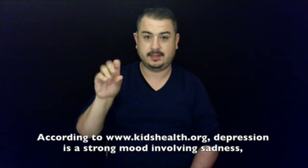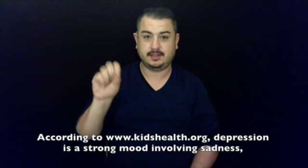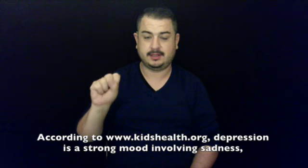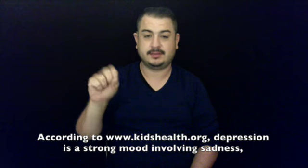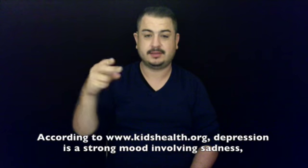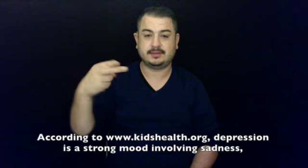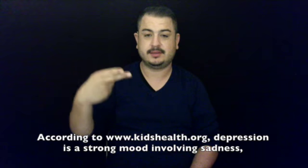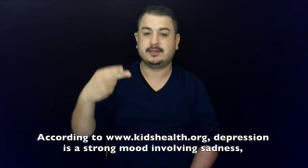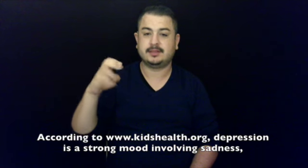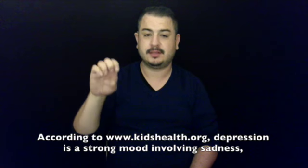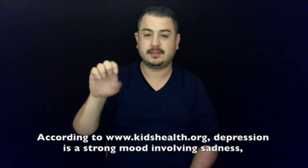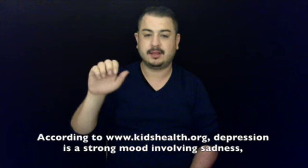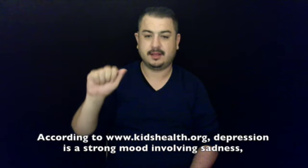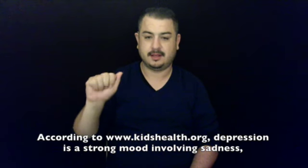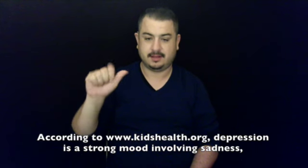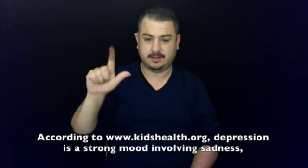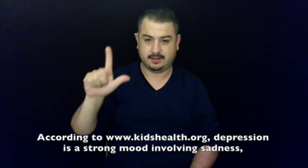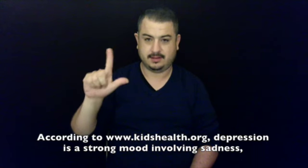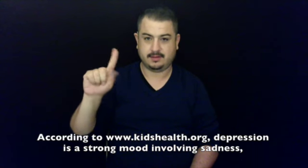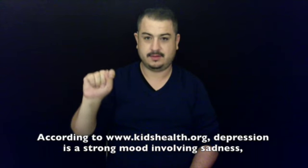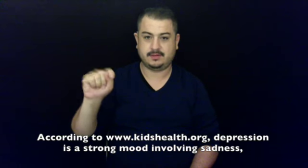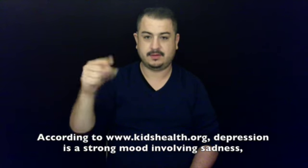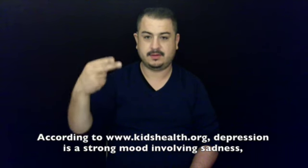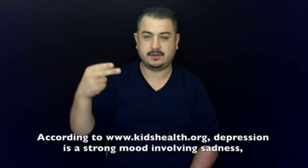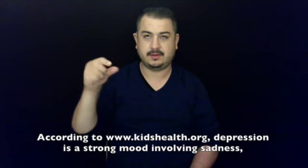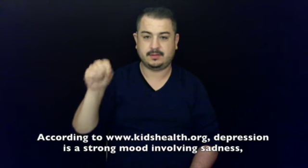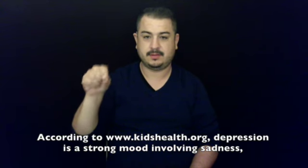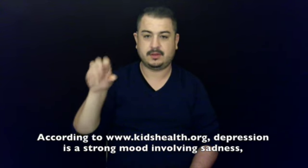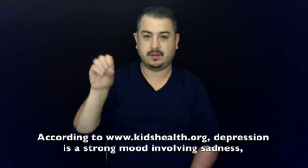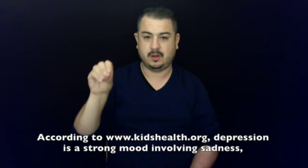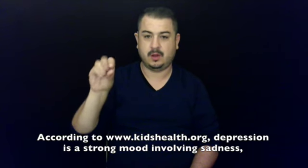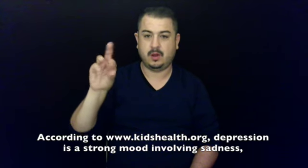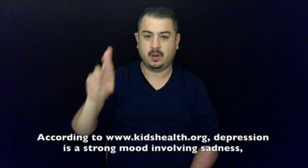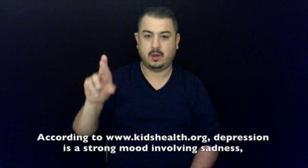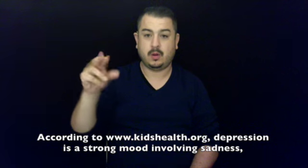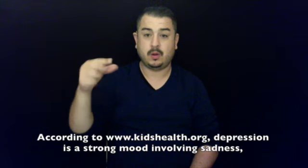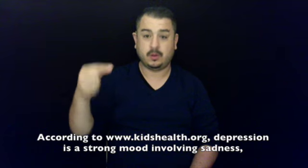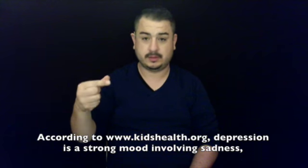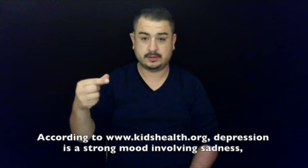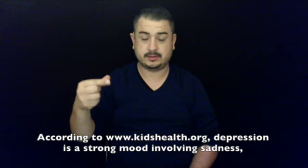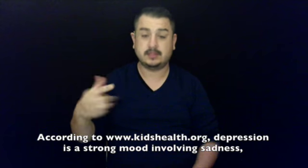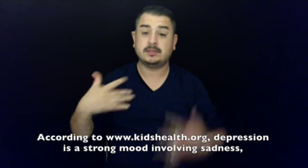www.kidshealth.org, depression is a strong mood involving sadness.